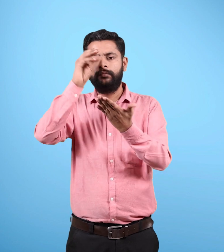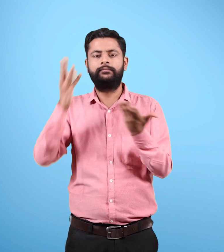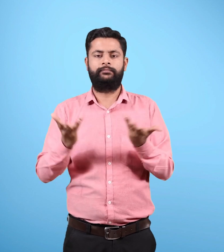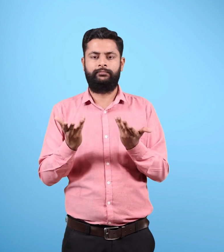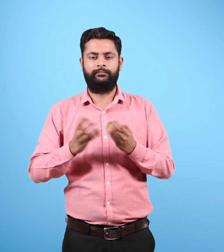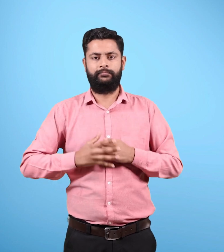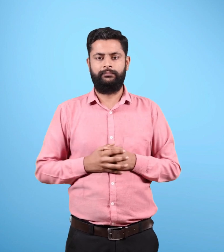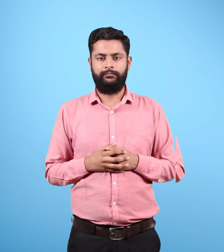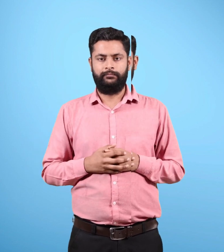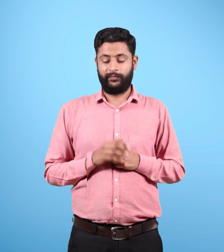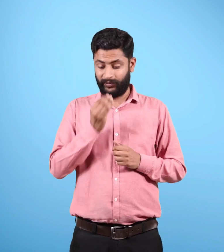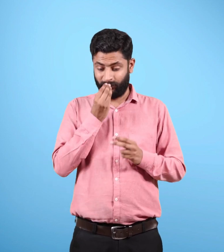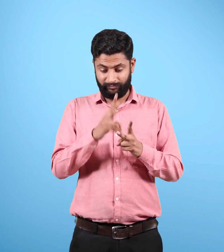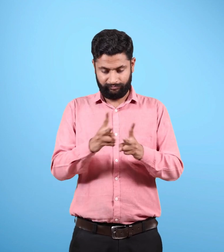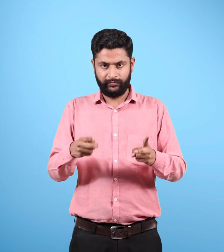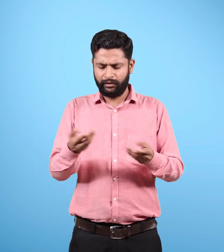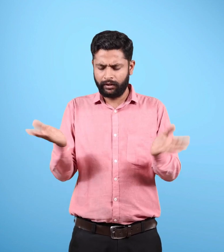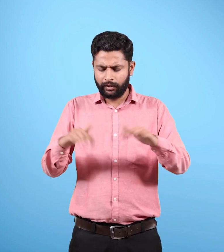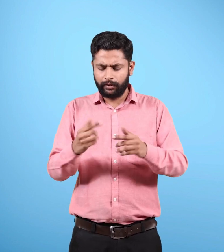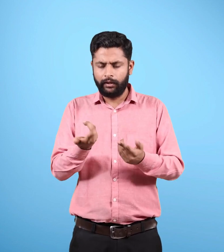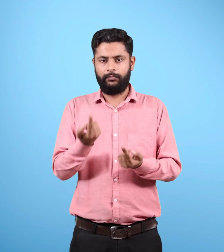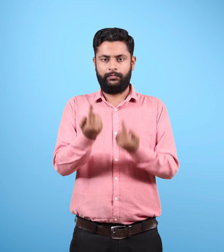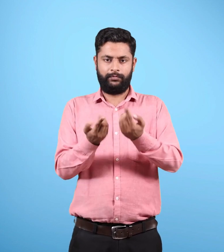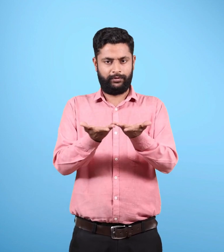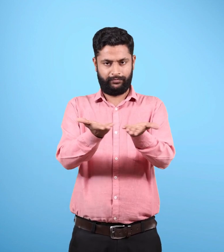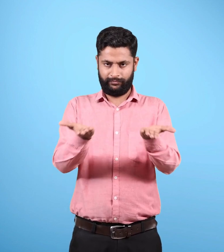3? Plants are the sources of food